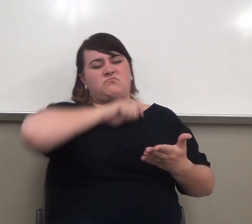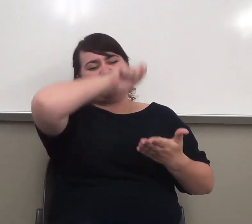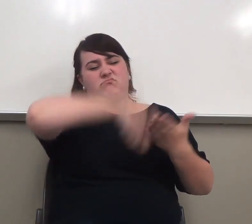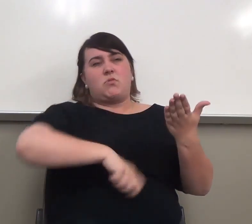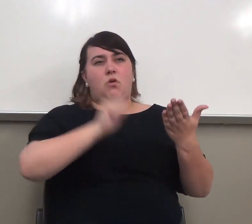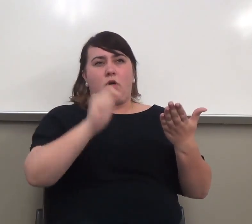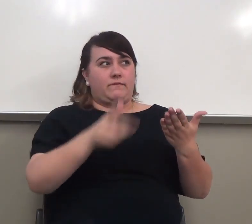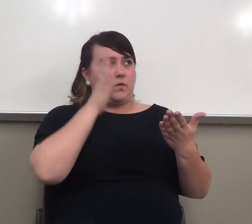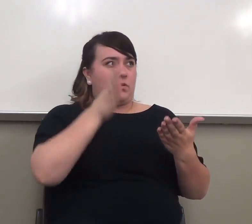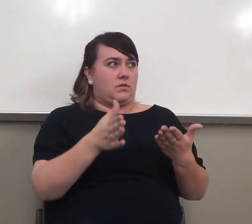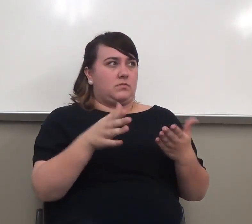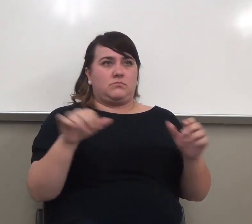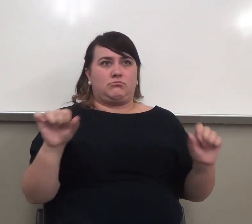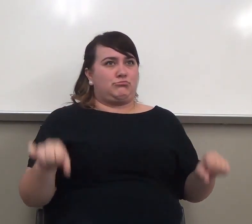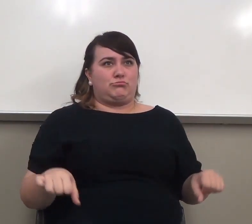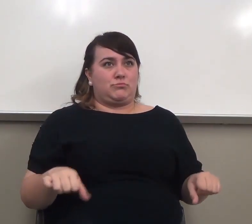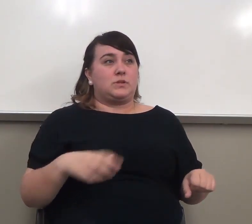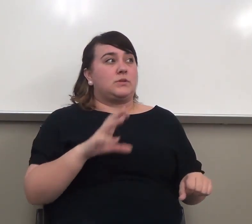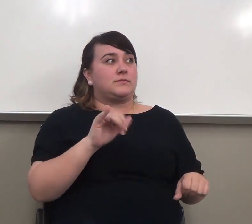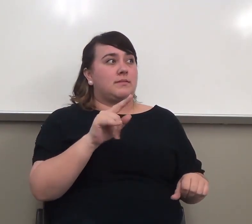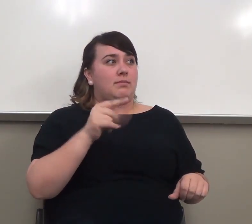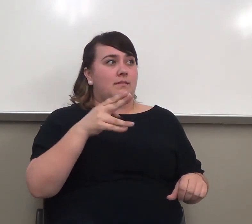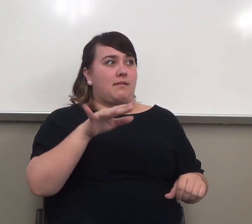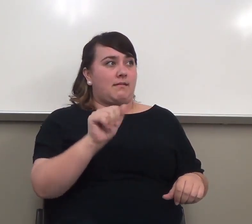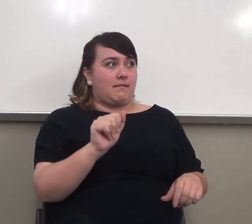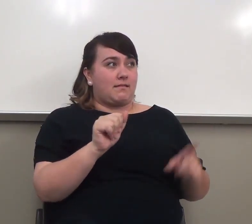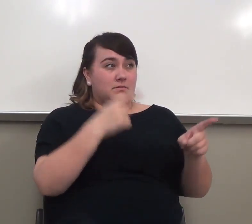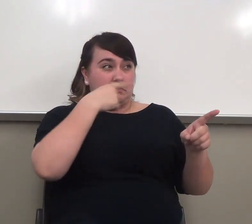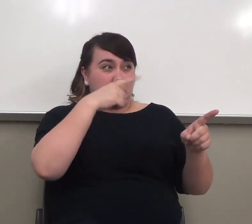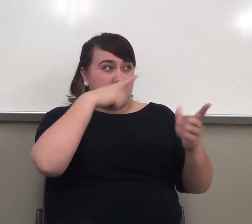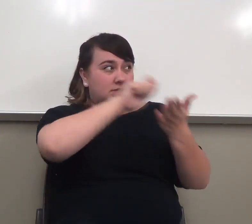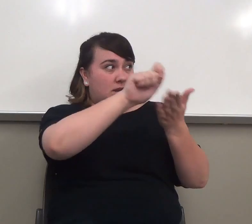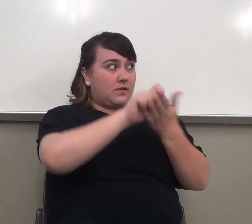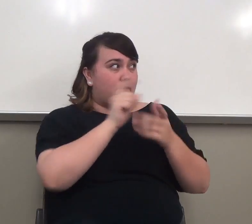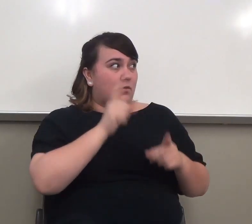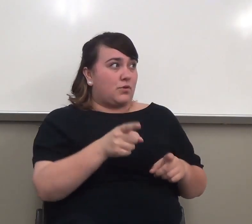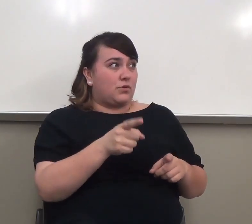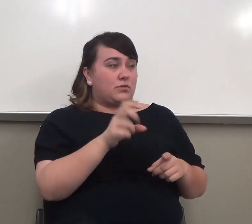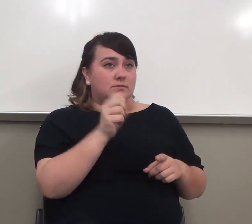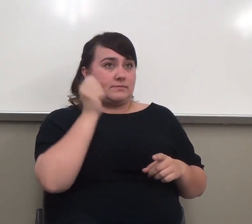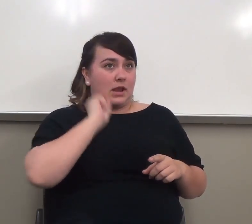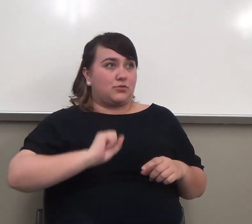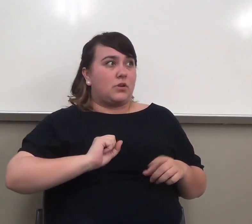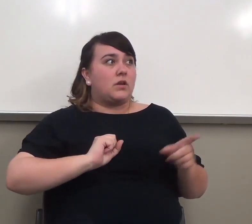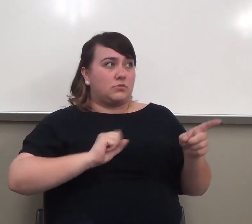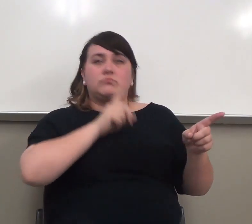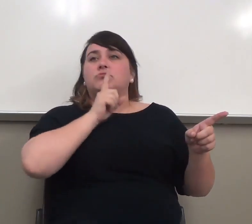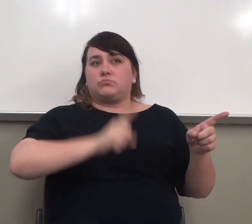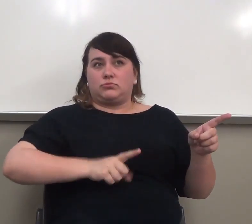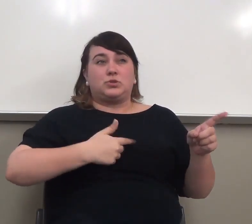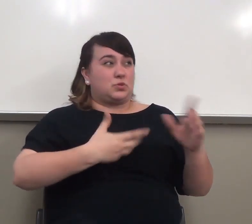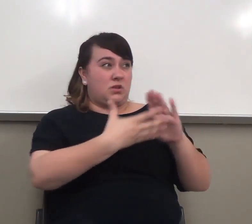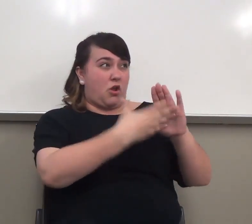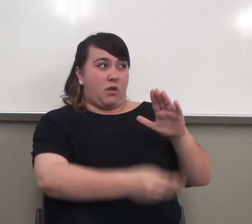people in here, how many people are really clear that if you took notes in this class, you would have exactly what